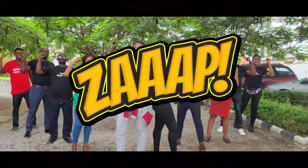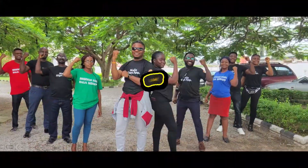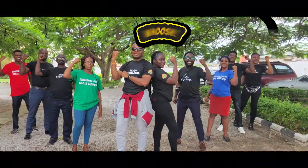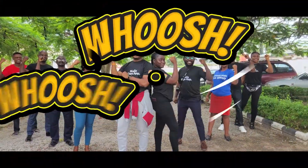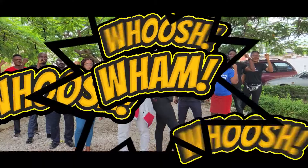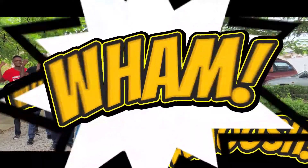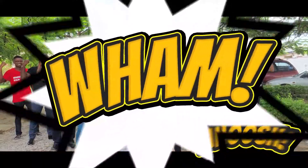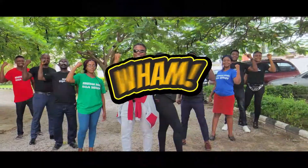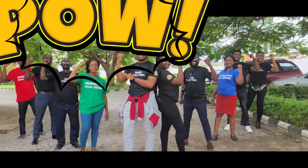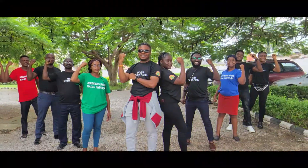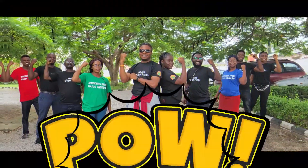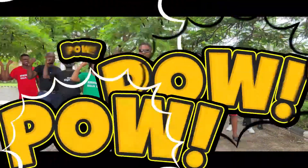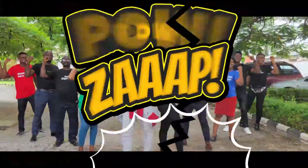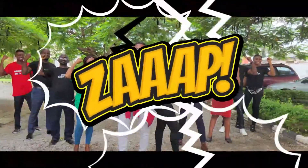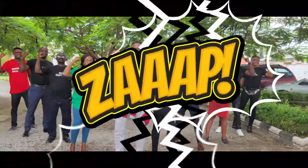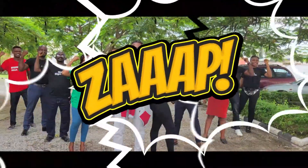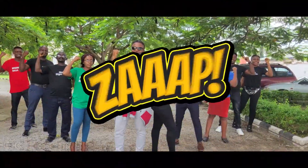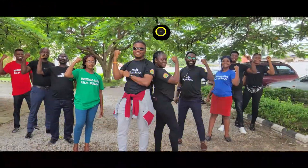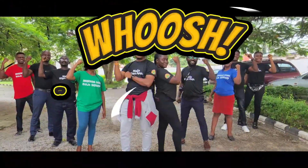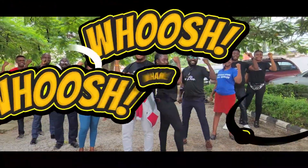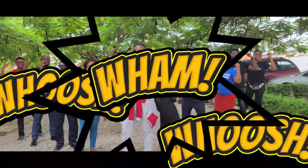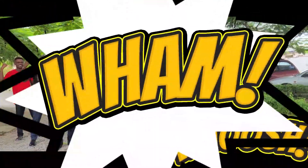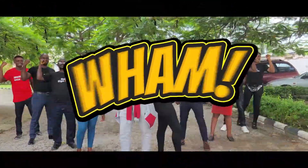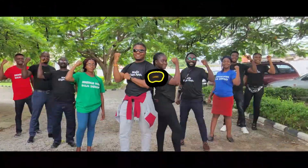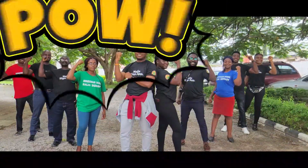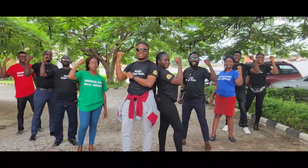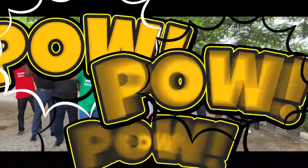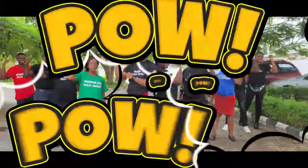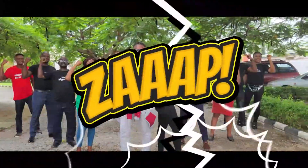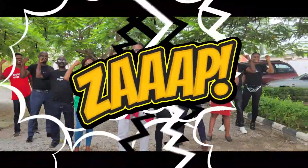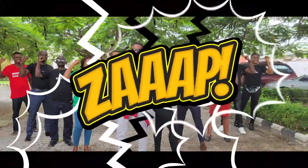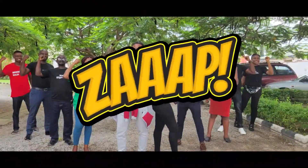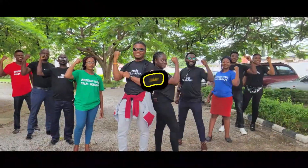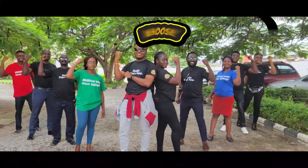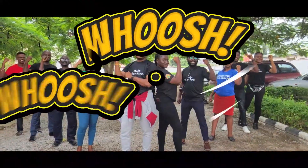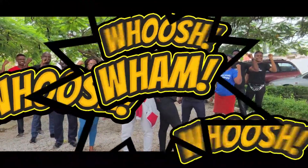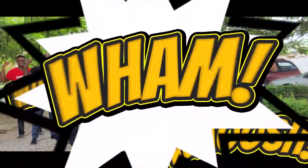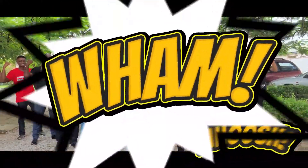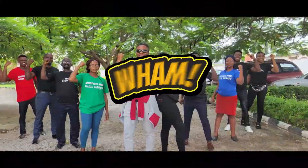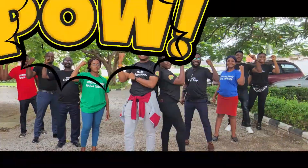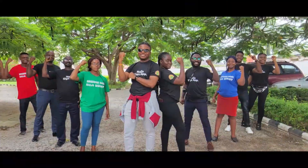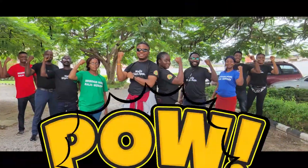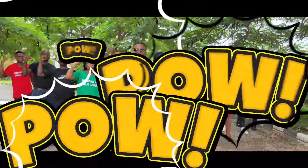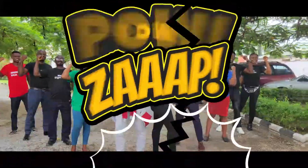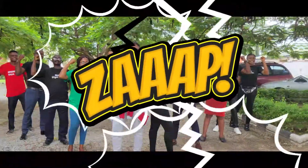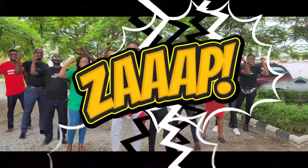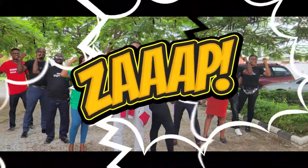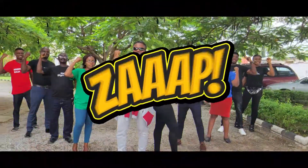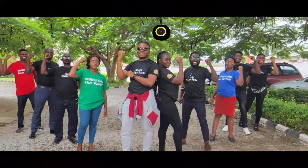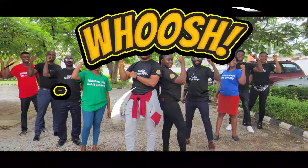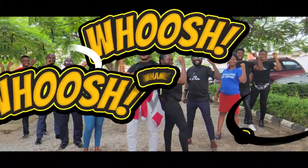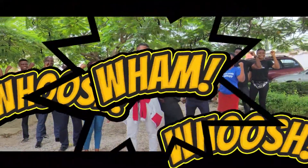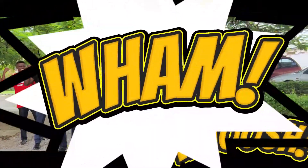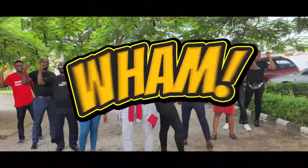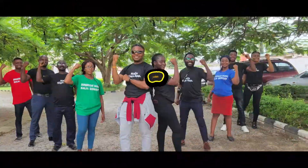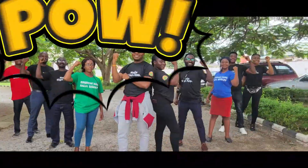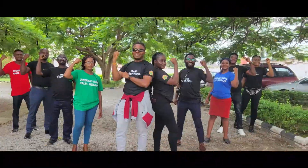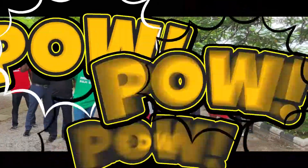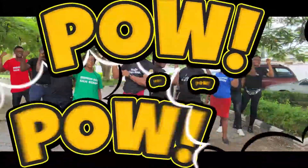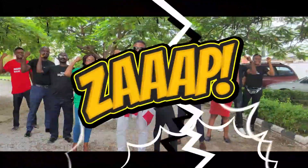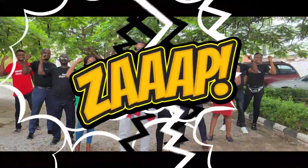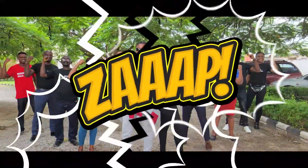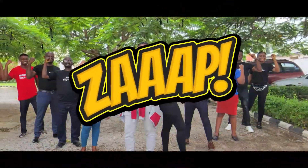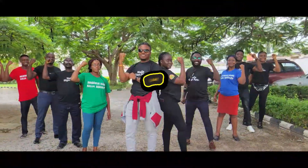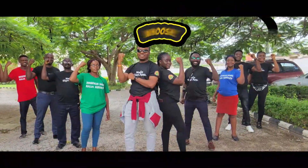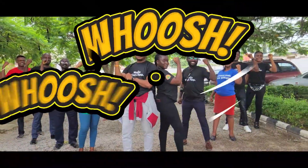their indigenous sign languages to avoid total extinction due to lack of usage.